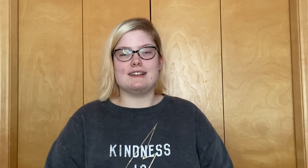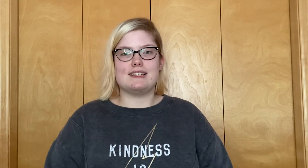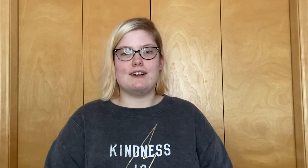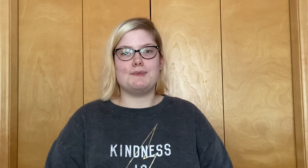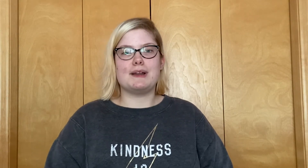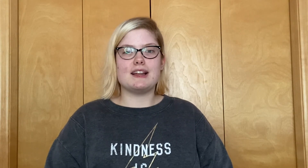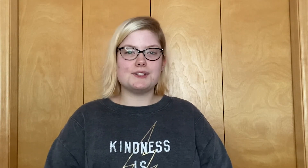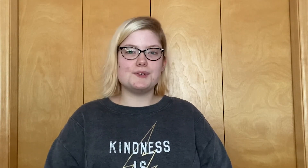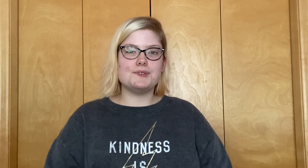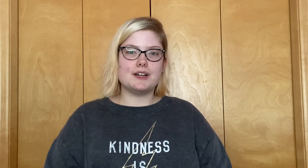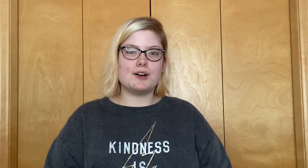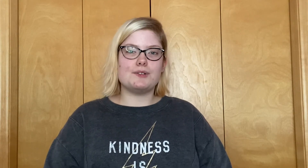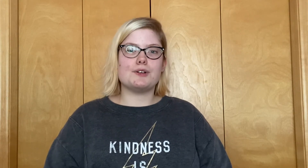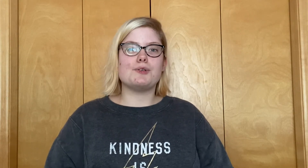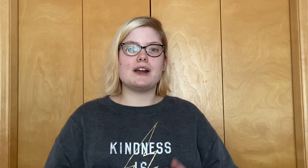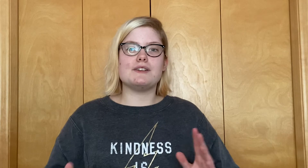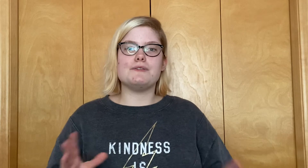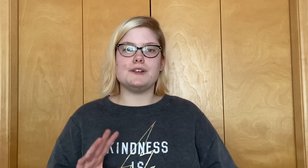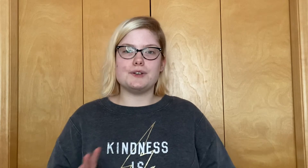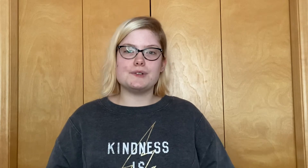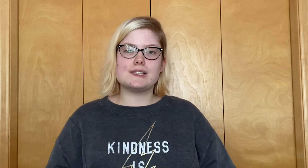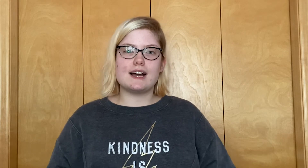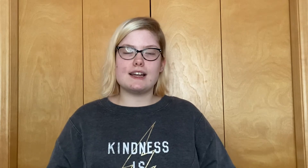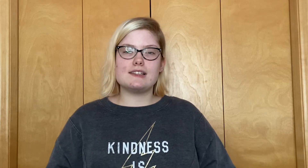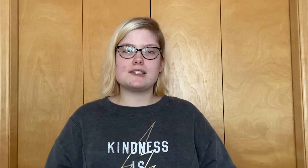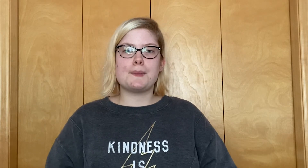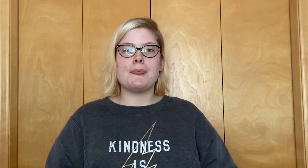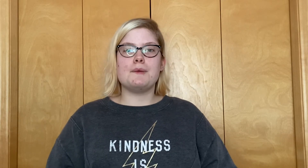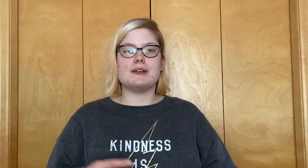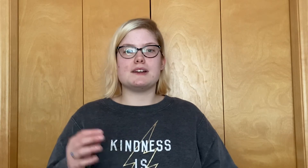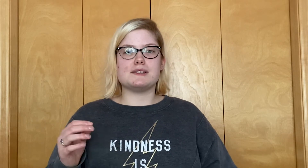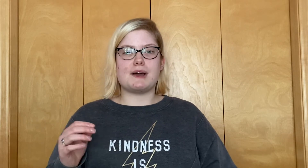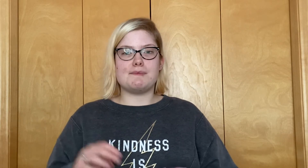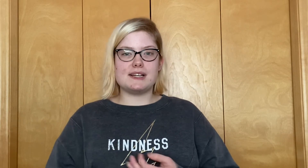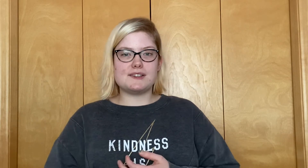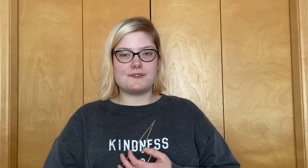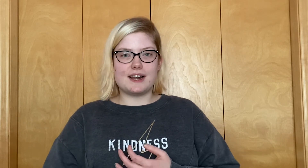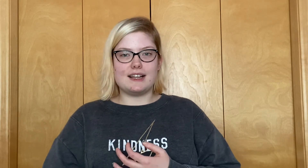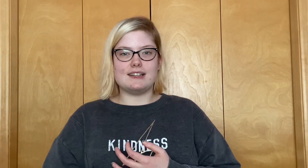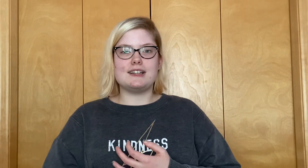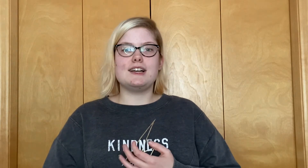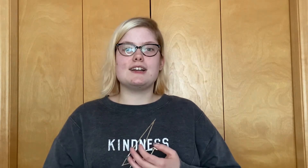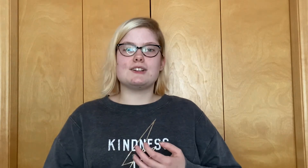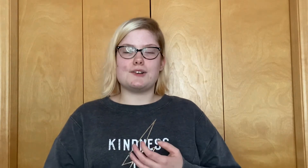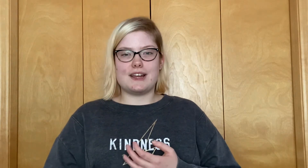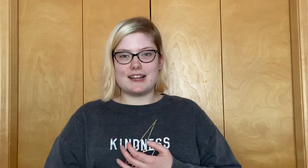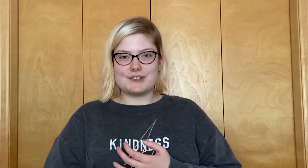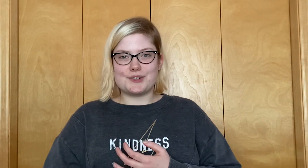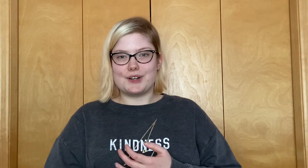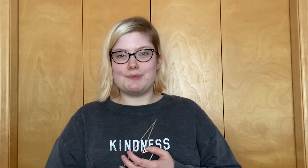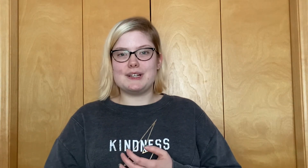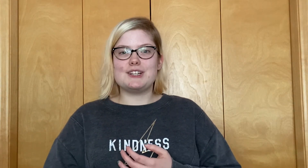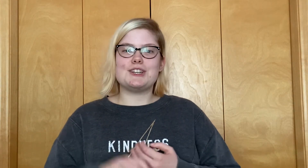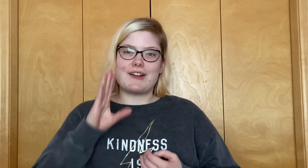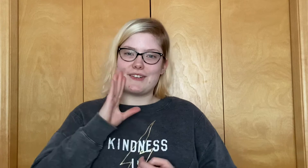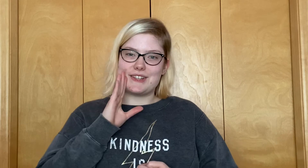ASL, but I do know quite a few signs because my best friend, Chloe Engstrom, shout out to